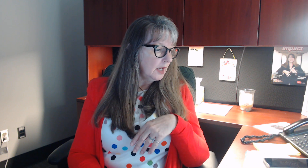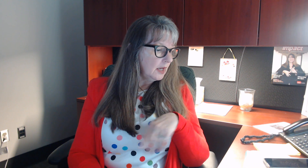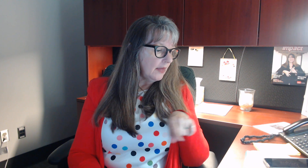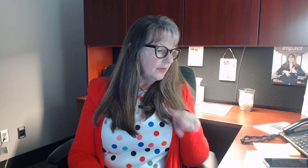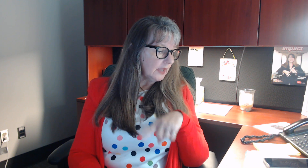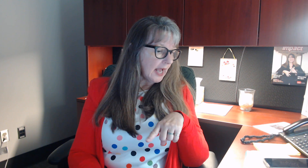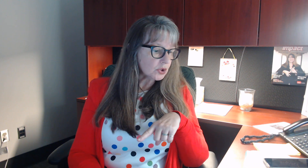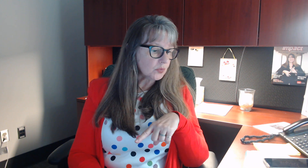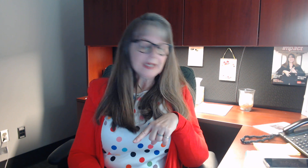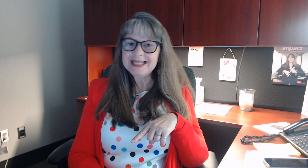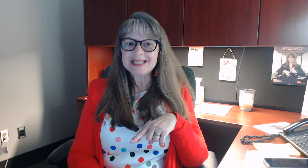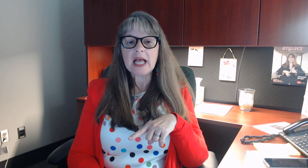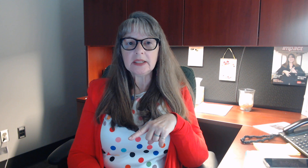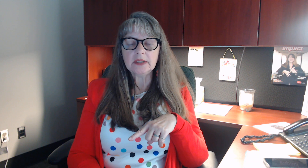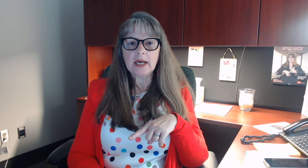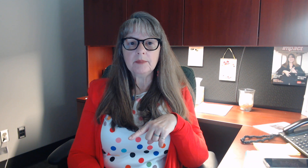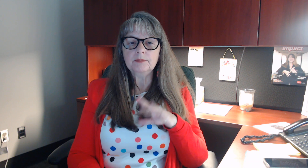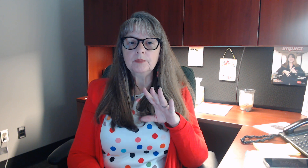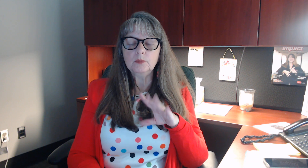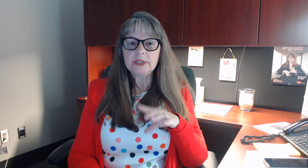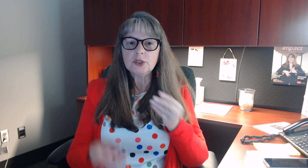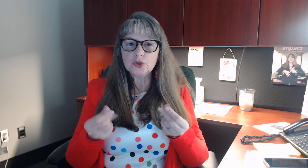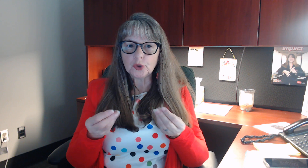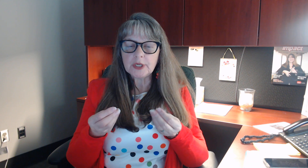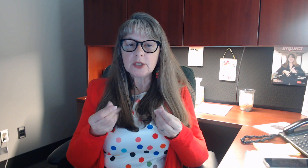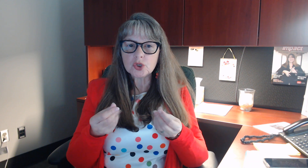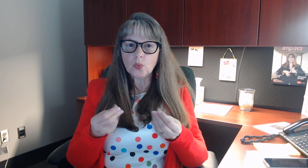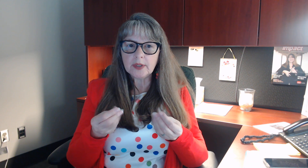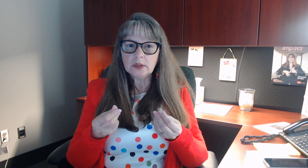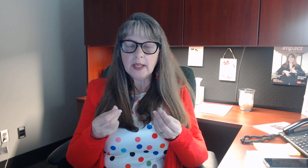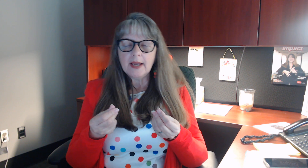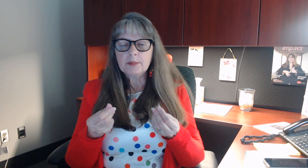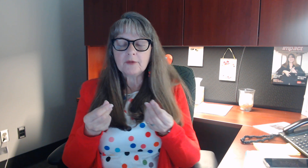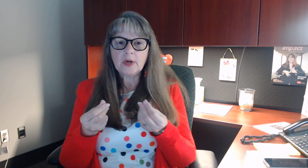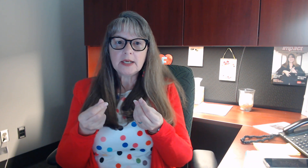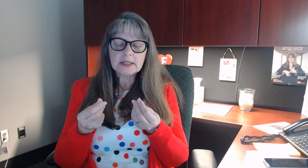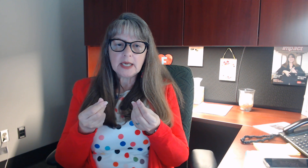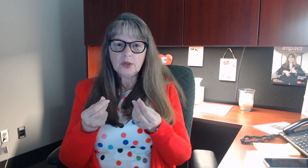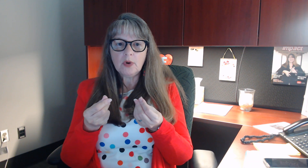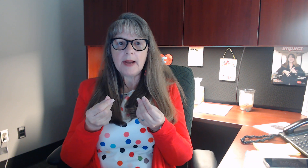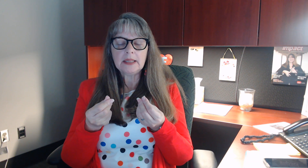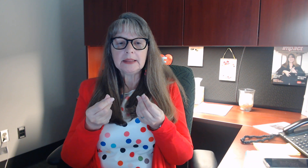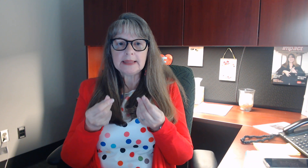And then the last one is we did dirt and soil, but I forgot to tell you about